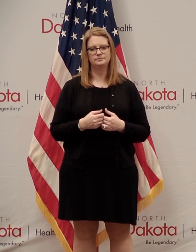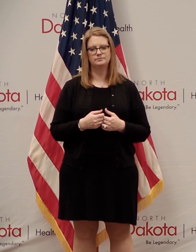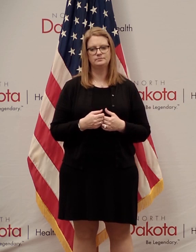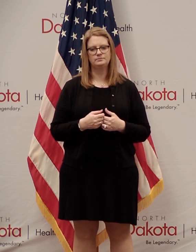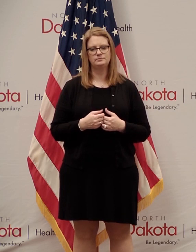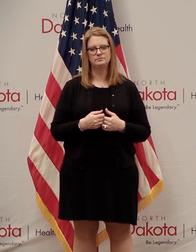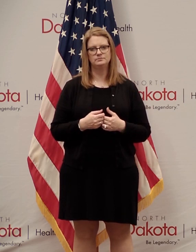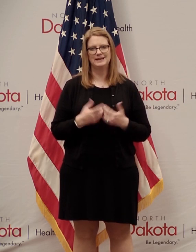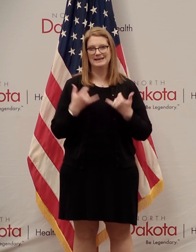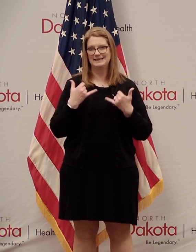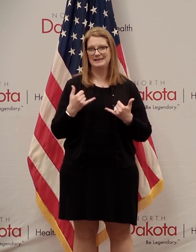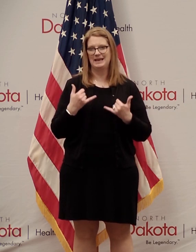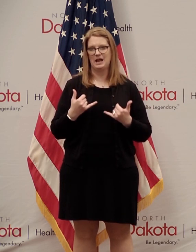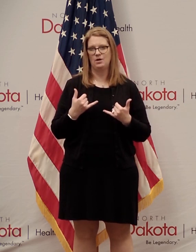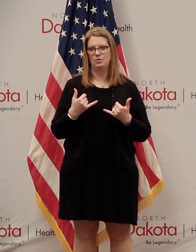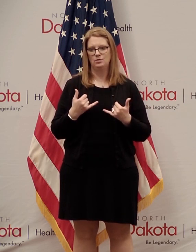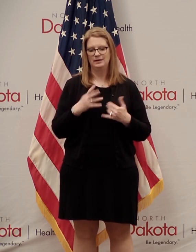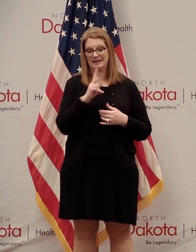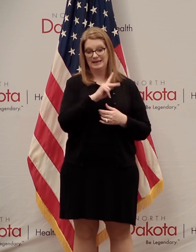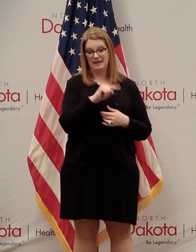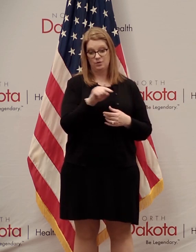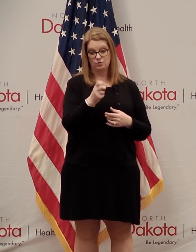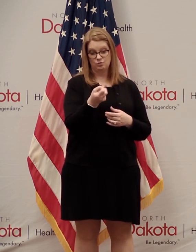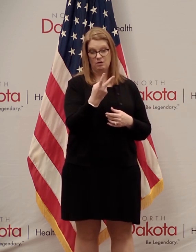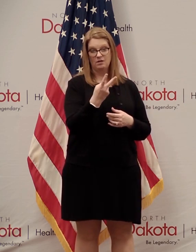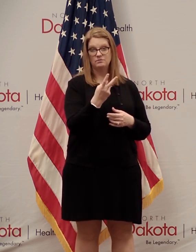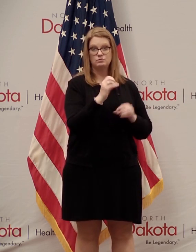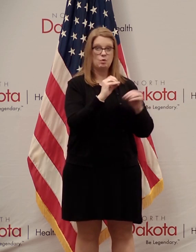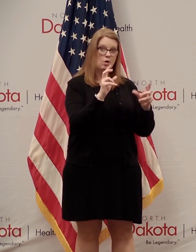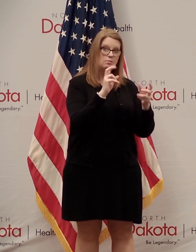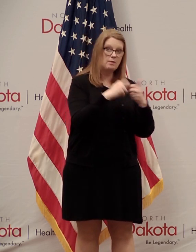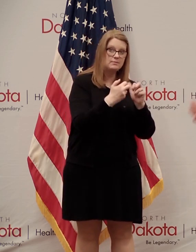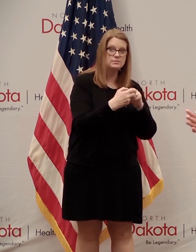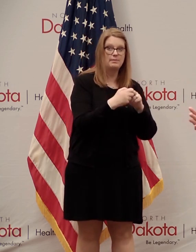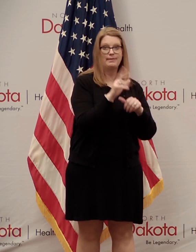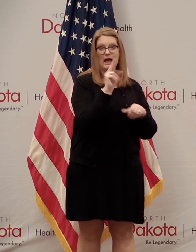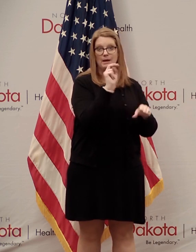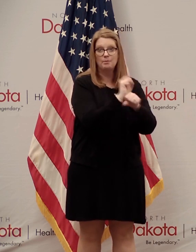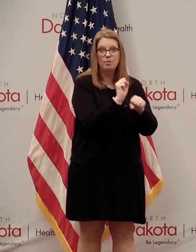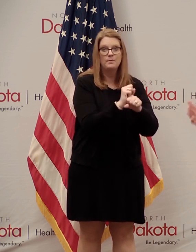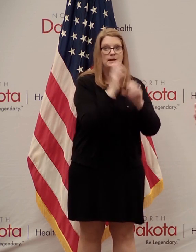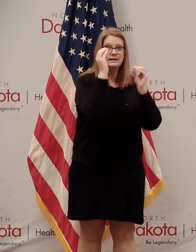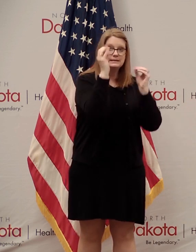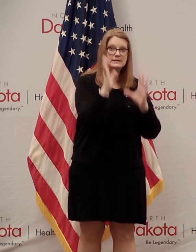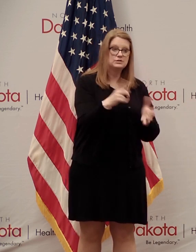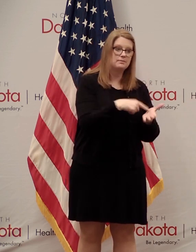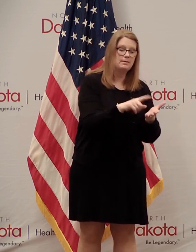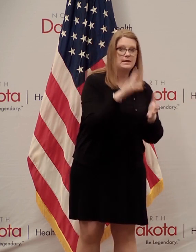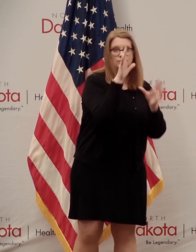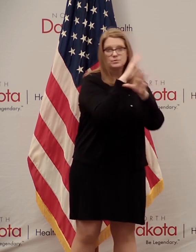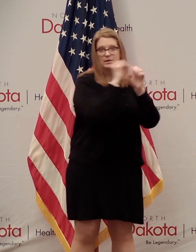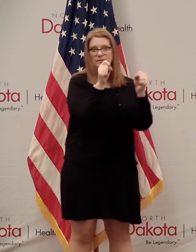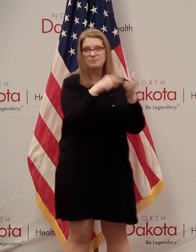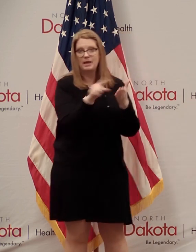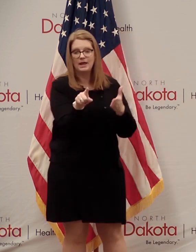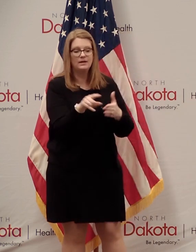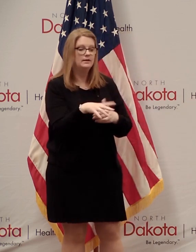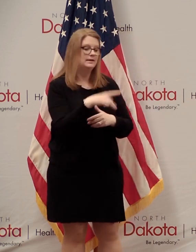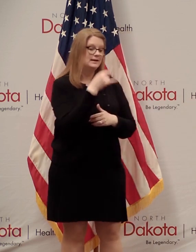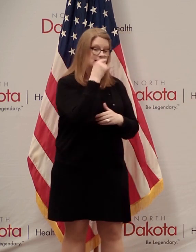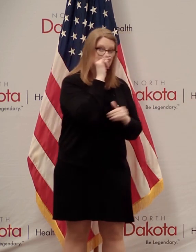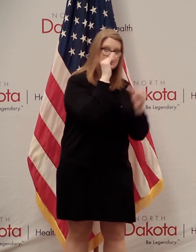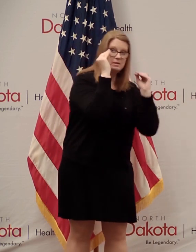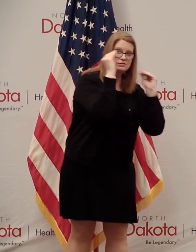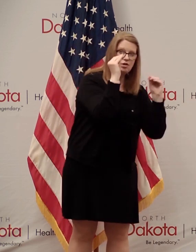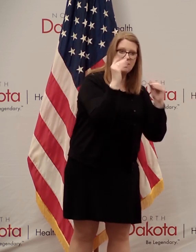of it doesn't have the issues. K-12 doesn't have the issues of unemployment. Teachers are getting paid, superintendents are getting paid, kids are getting